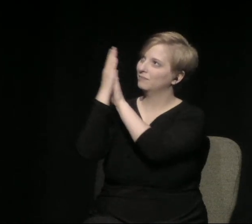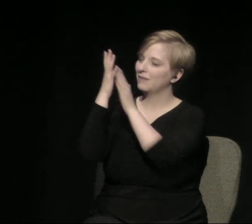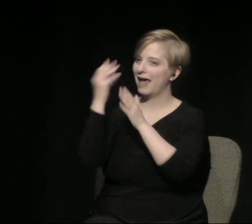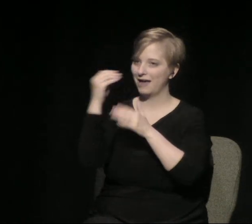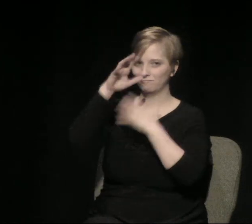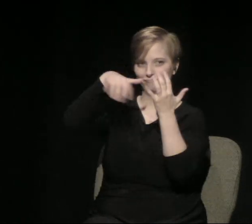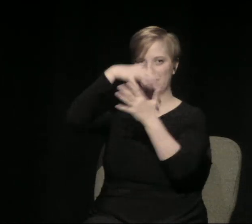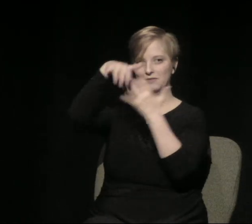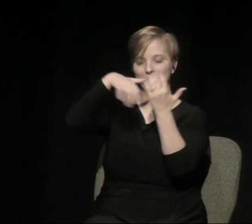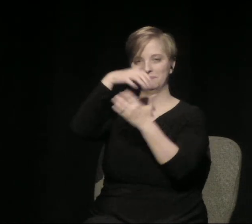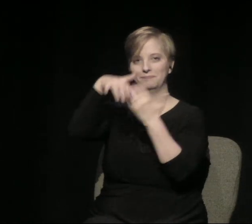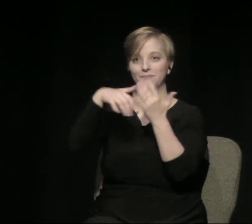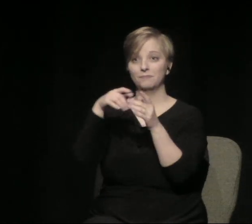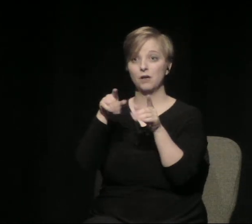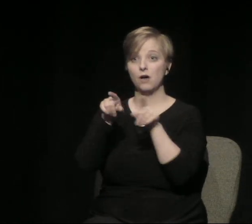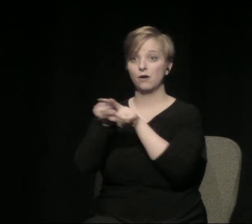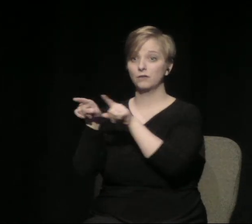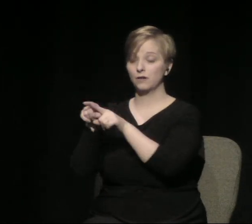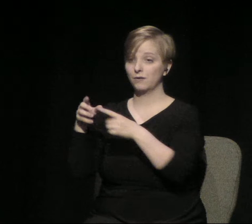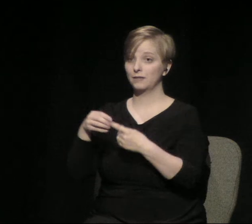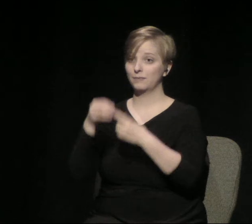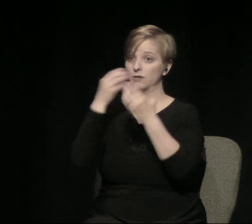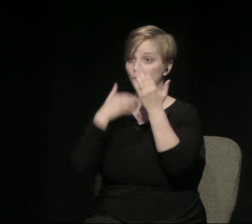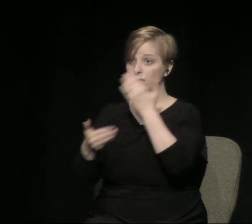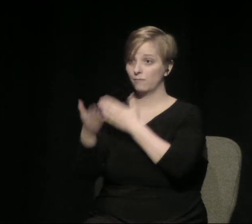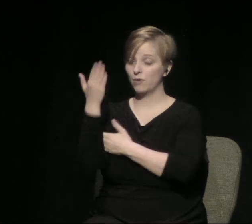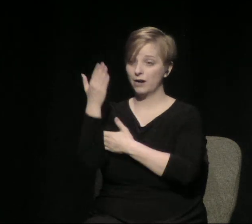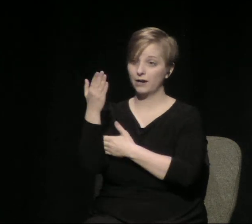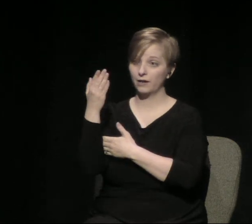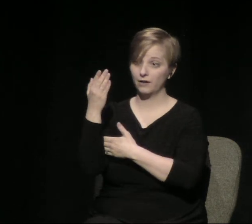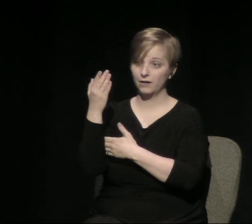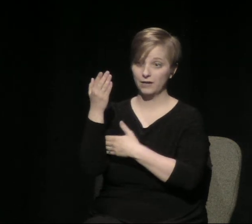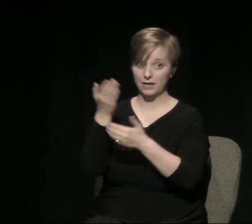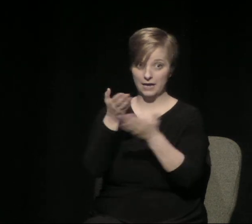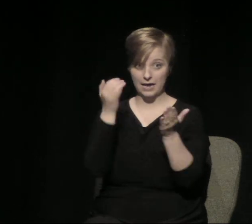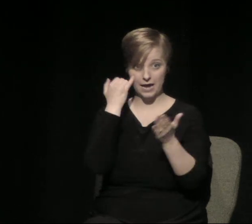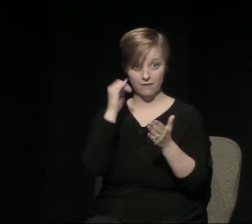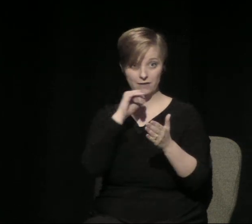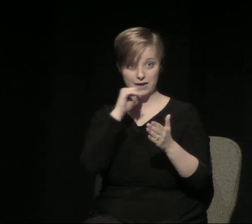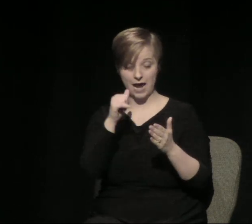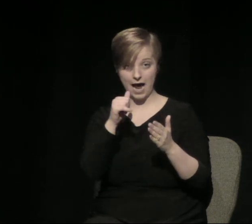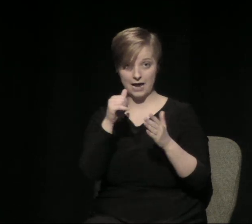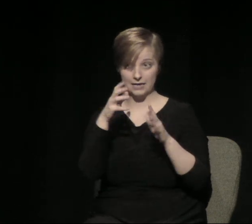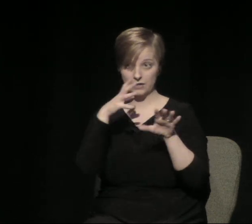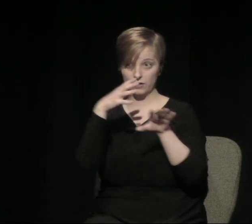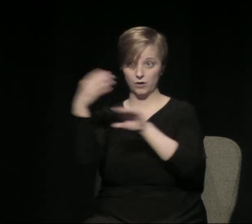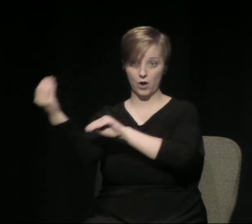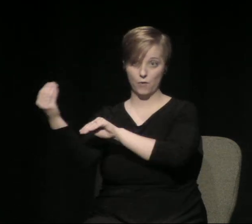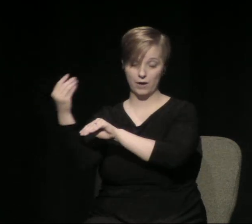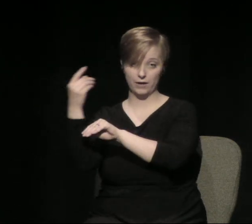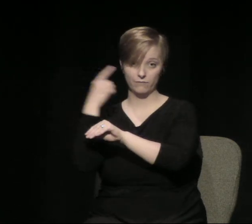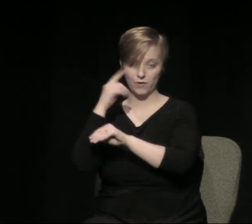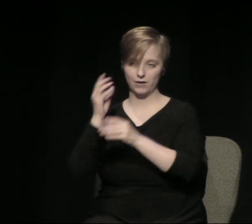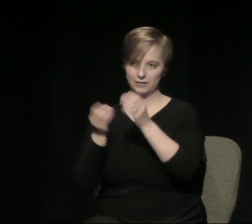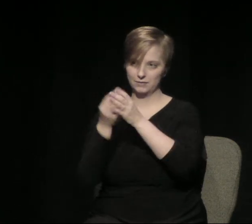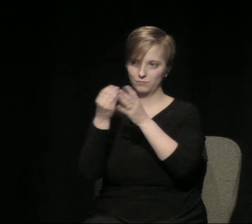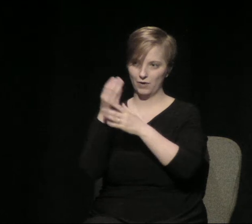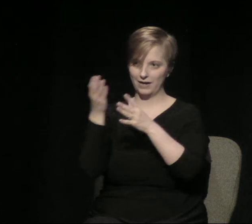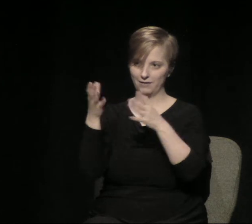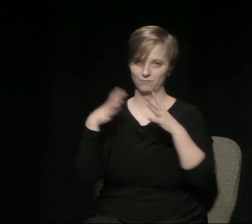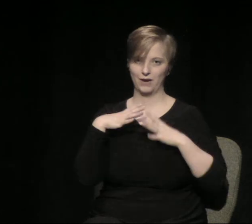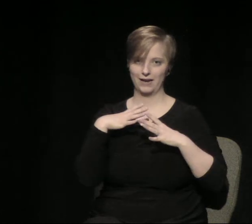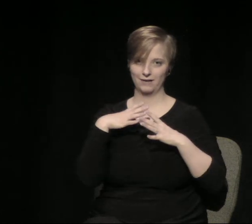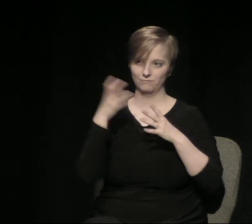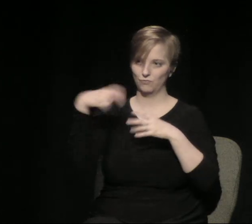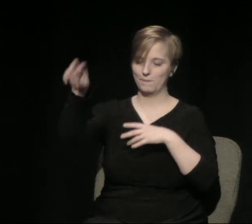as well. Also, a special good morning to you who are not going on a spring break trip. We call that our staycation club. So